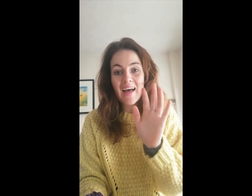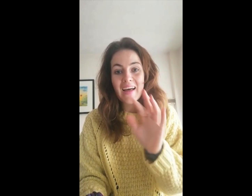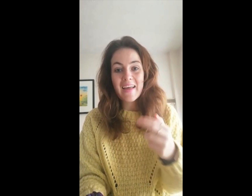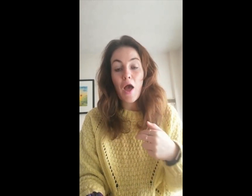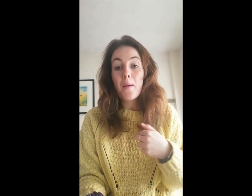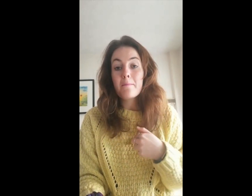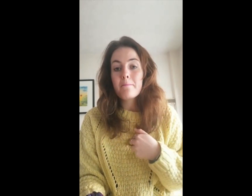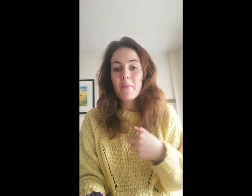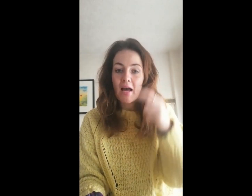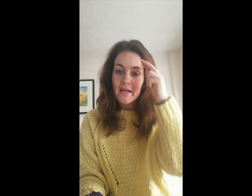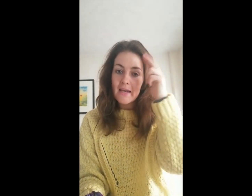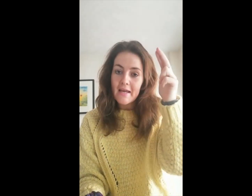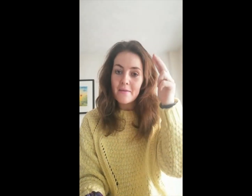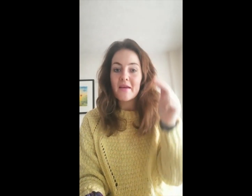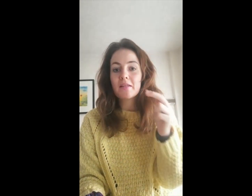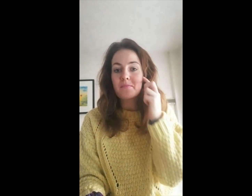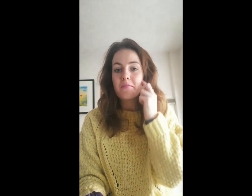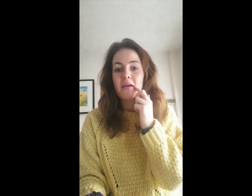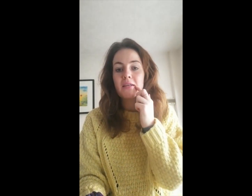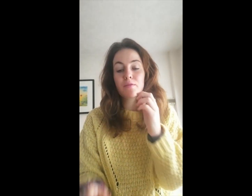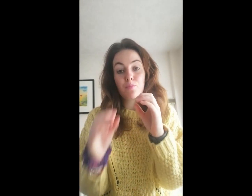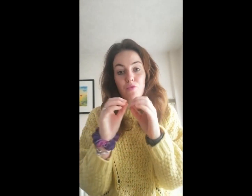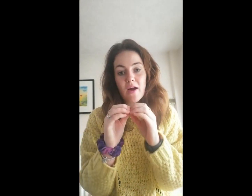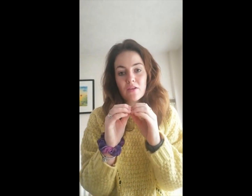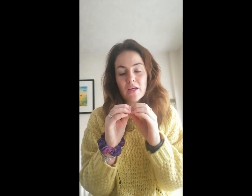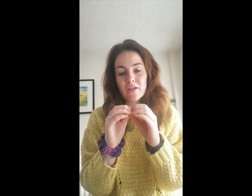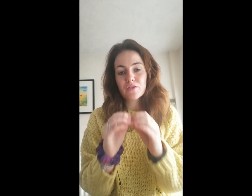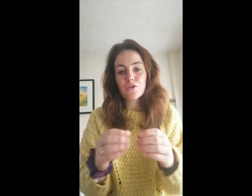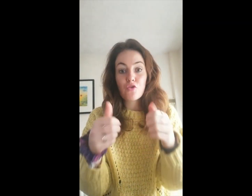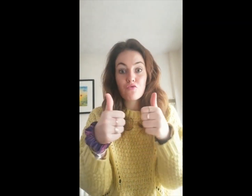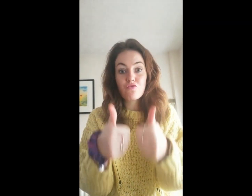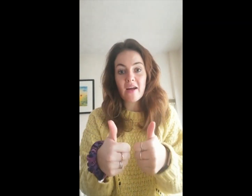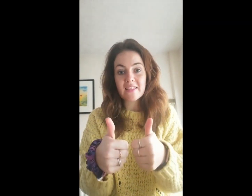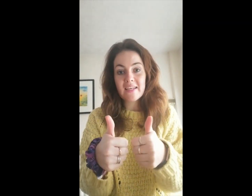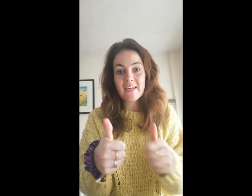Hi, my name is Miss Brownless. Ready?